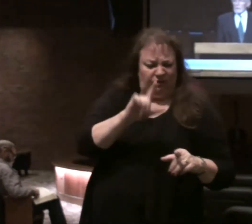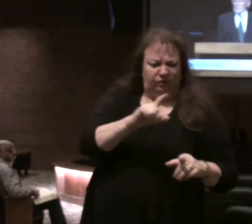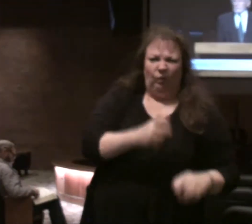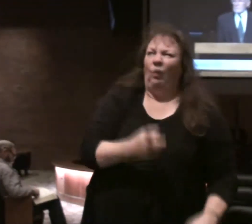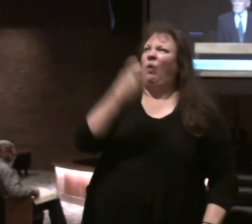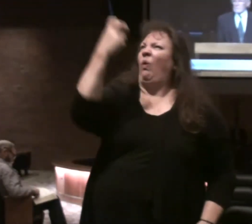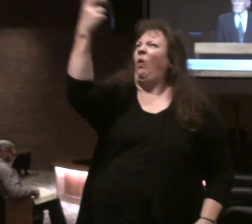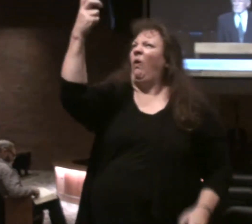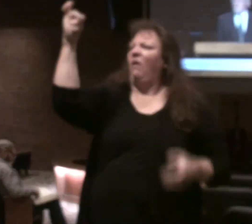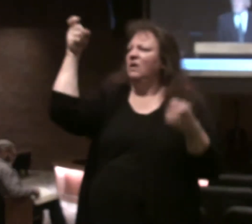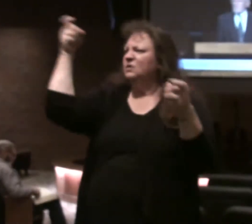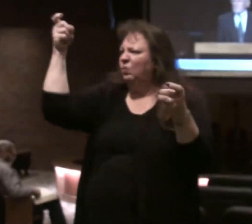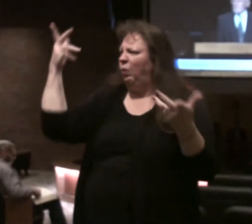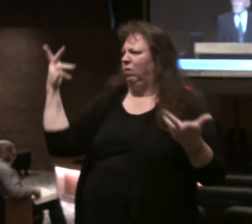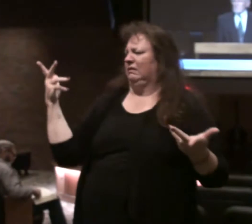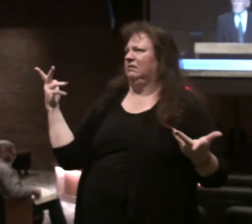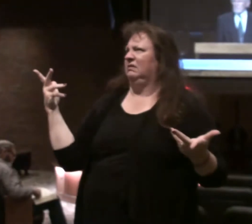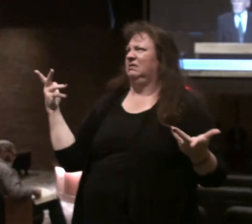the throne.